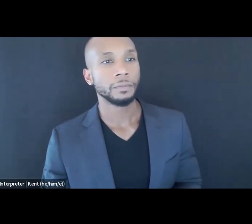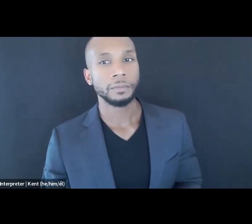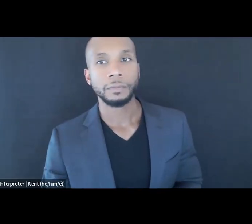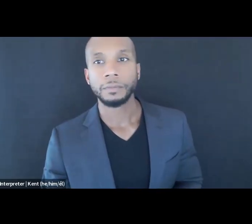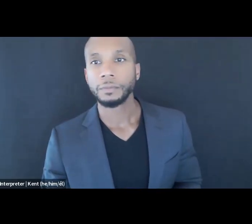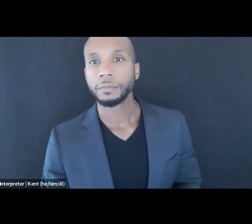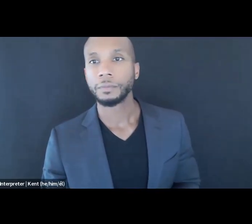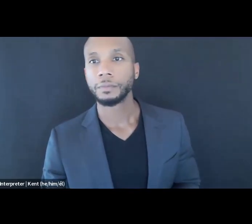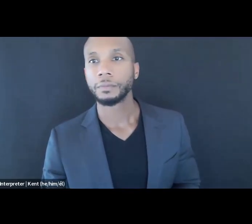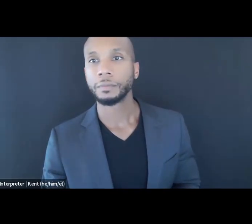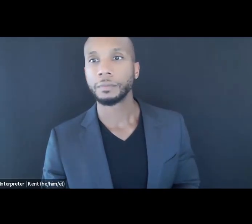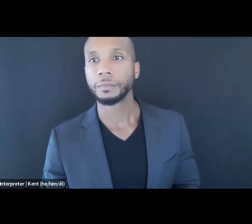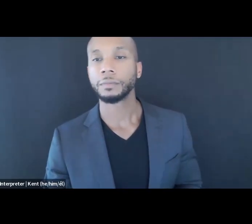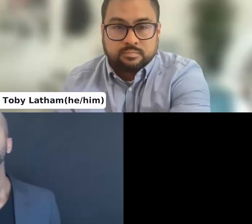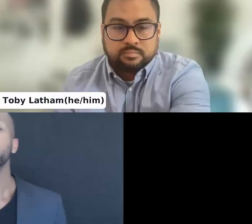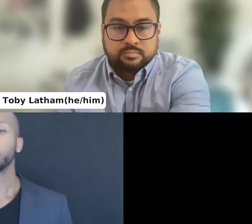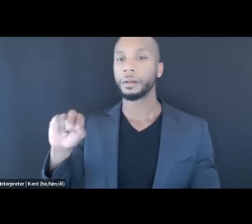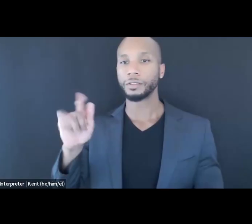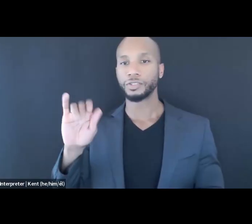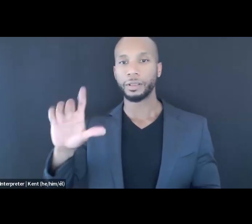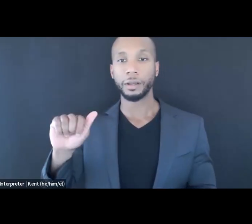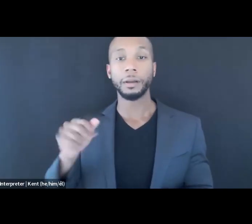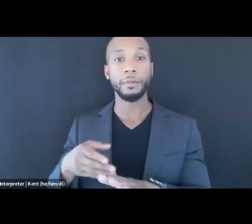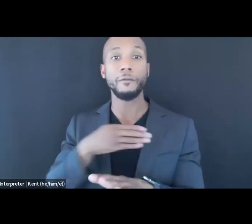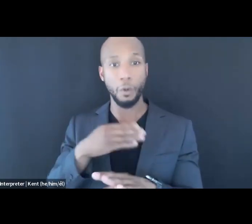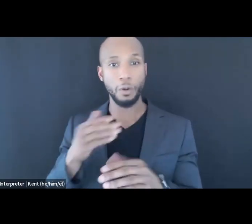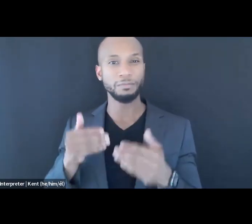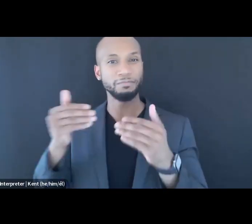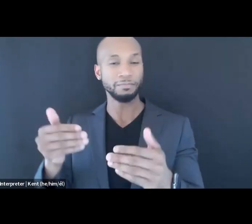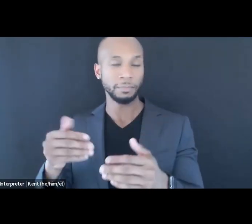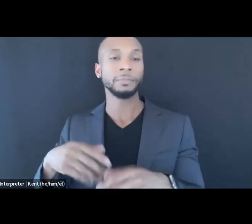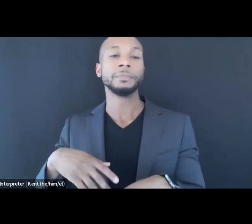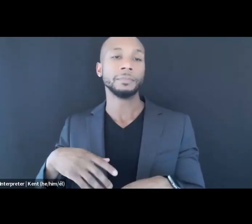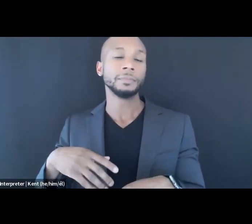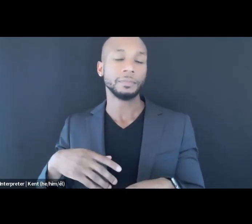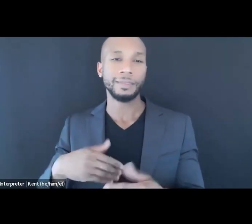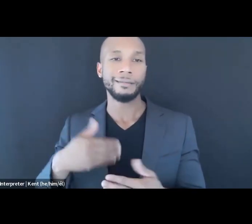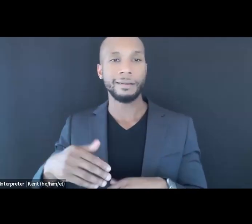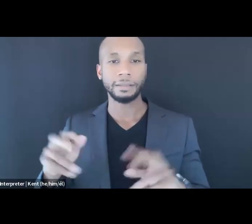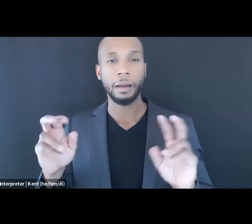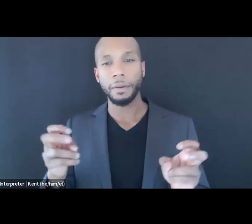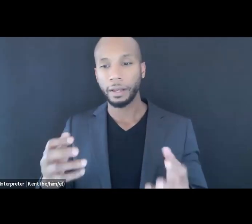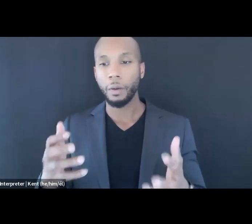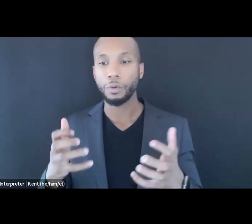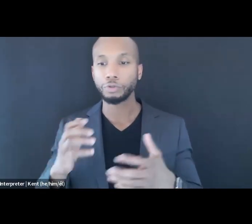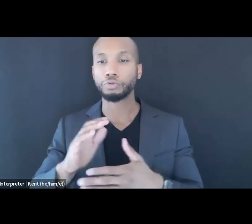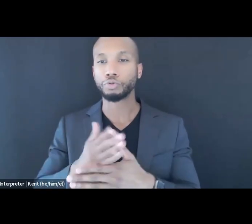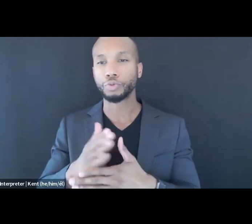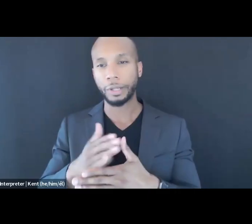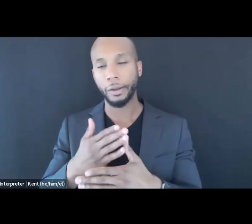Oh, before we move on to the next topic, I wanted to